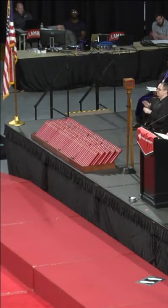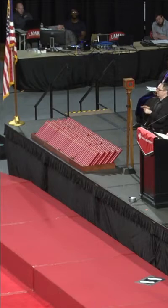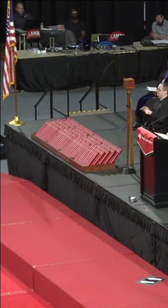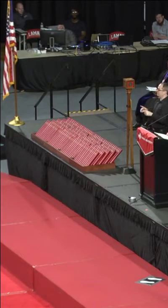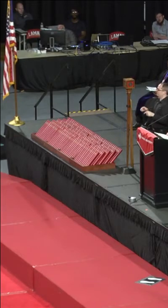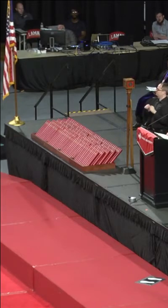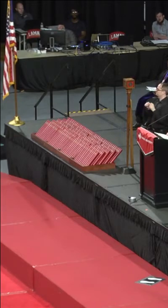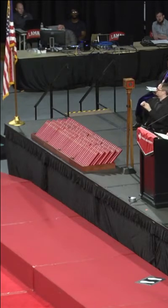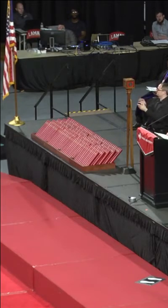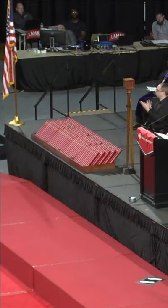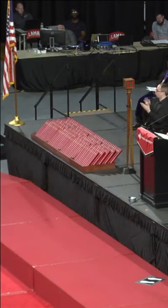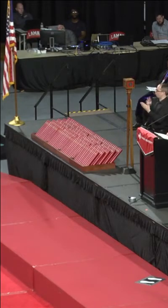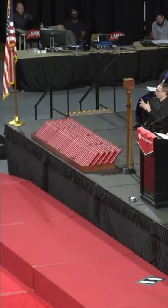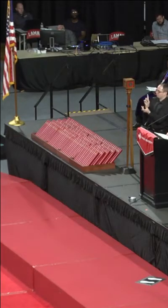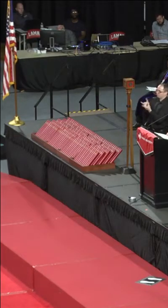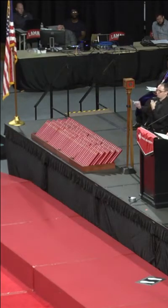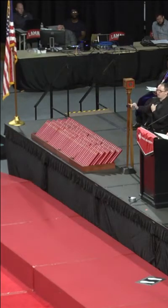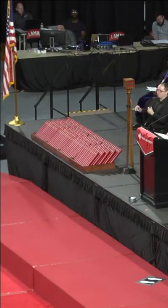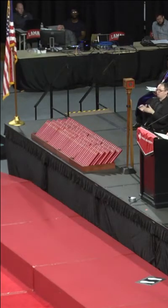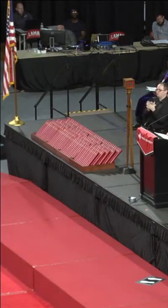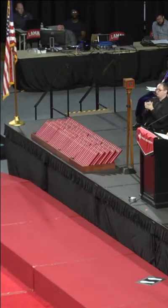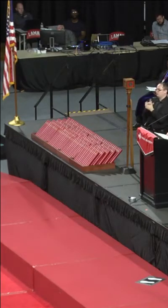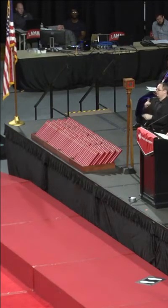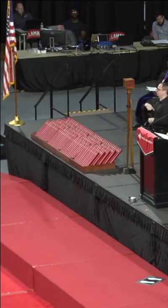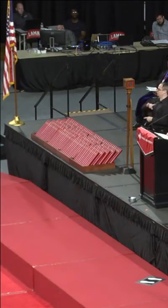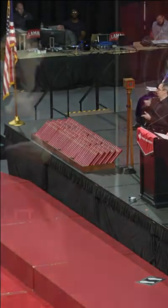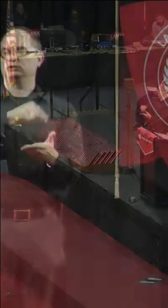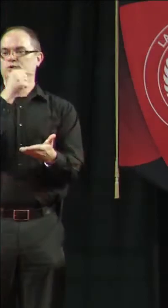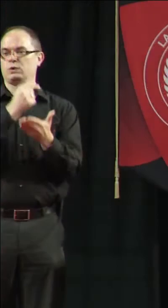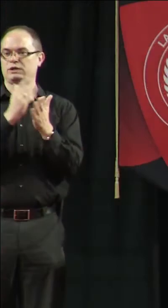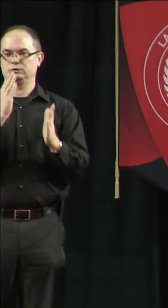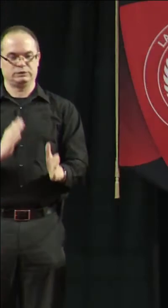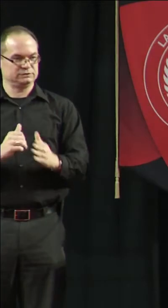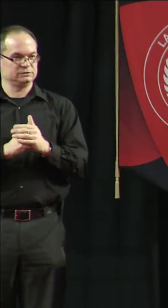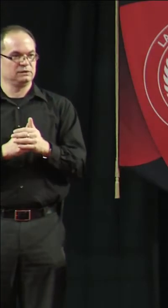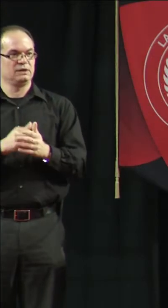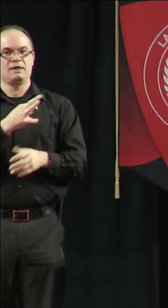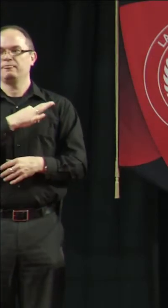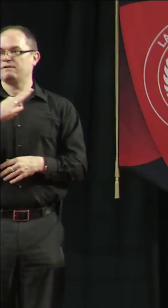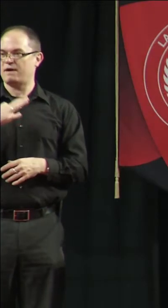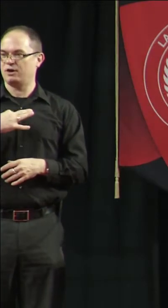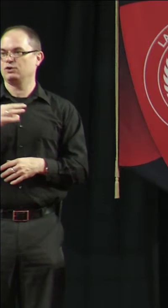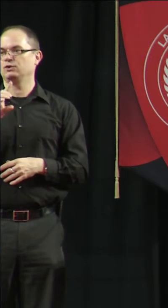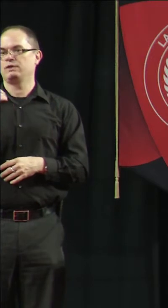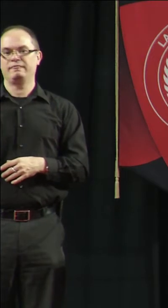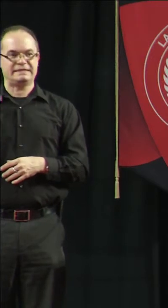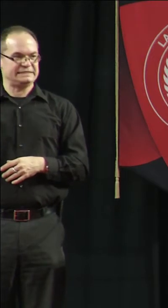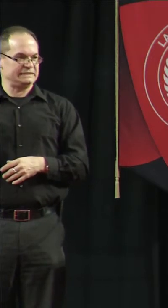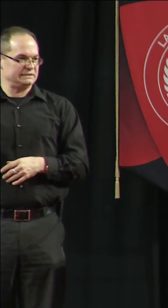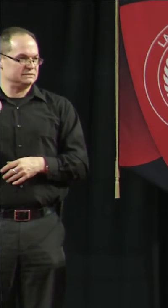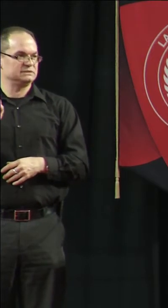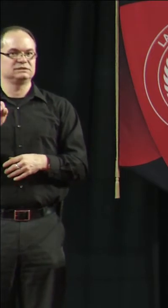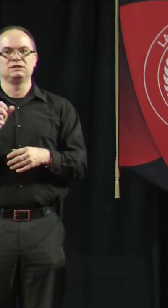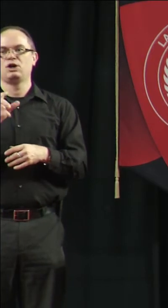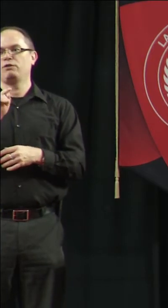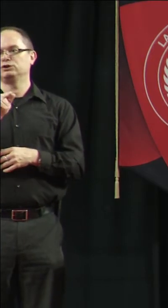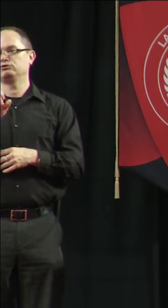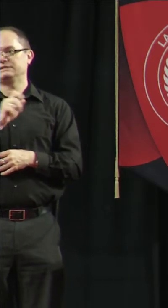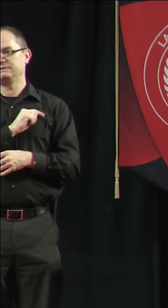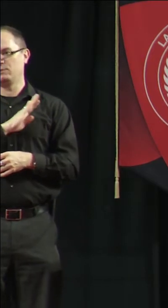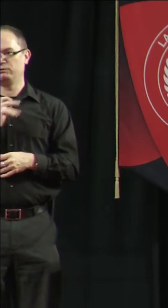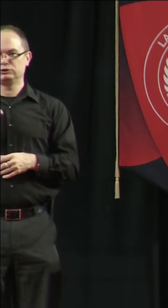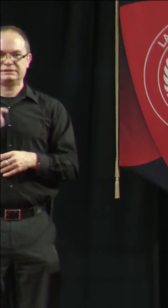lifelong learners. Congratulations to us graduates, the faculty, the deans, the trustees, and